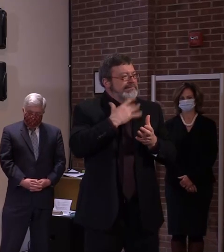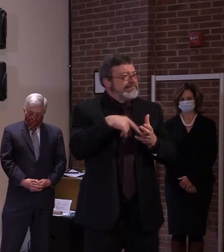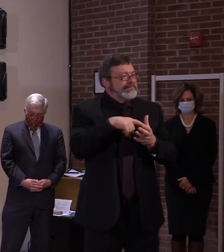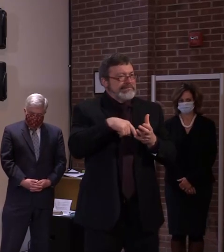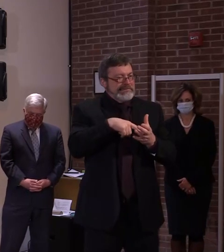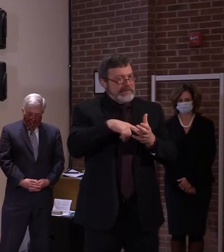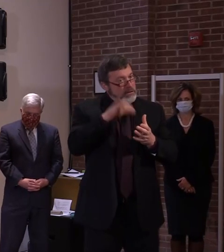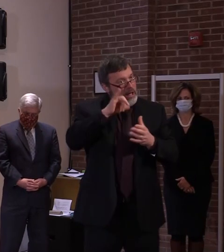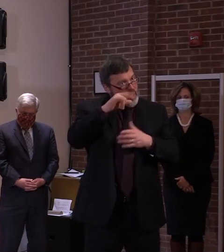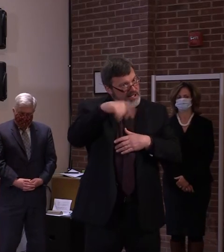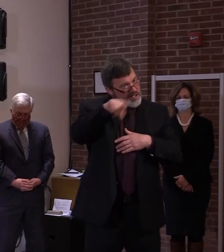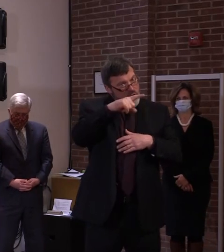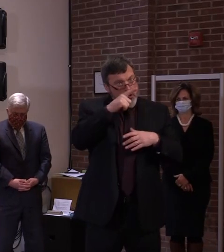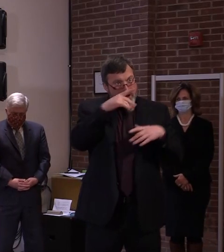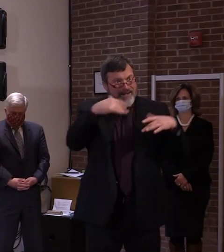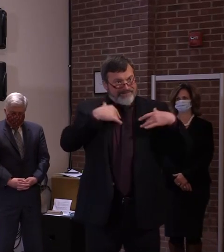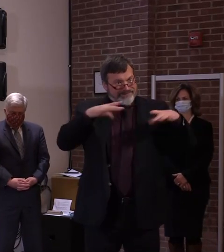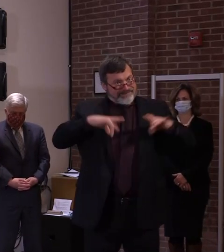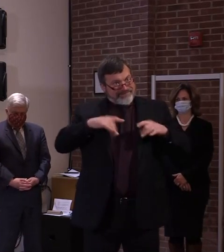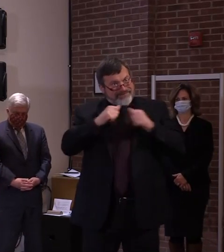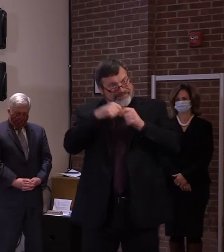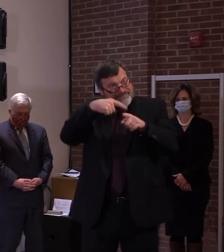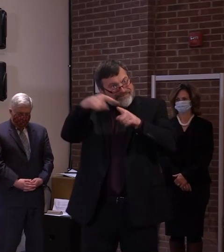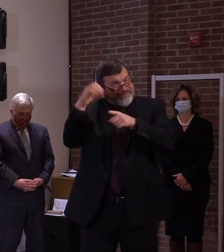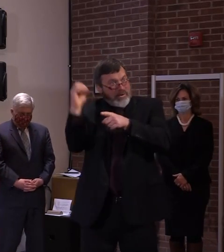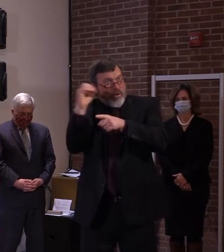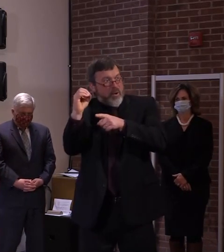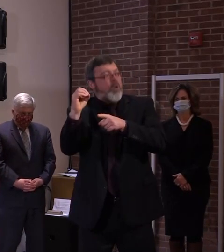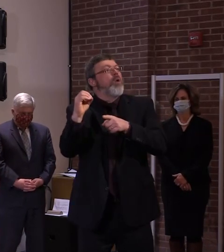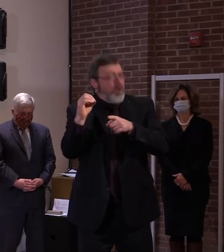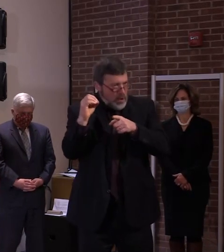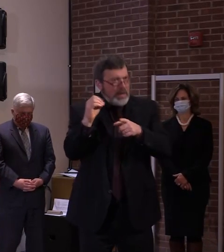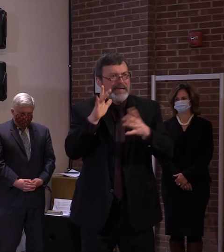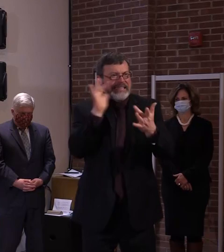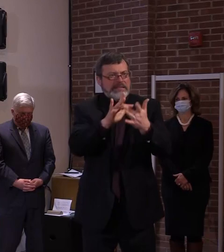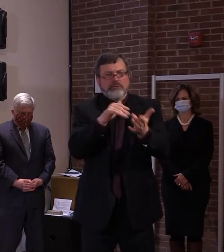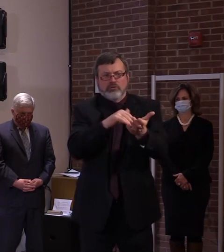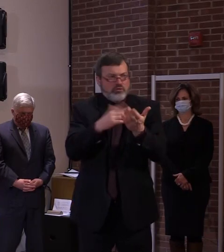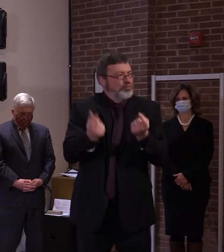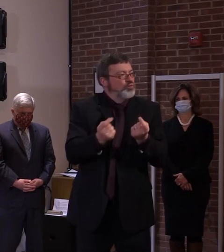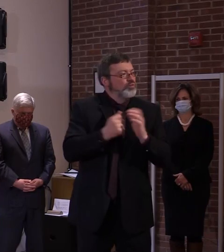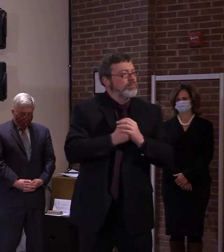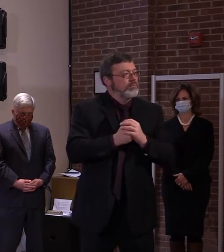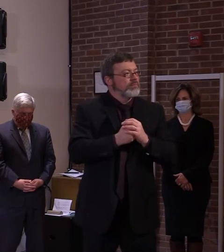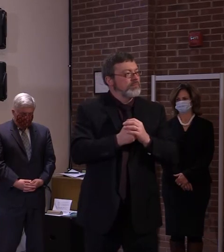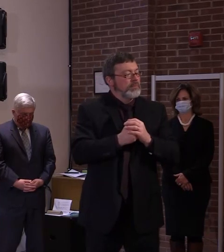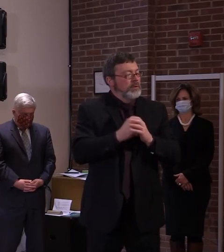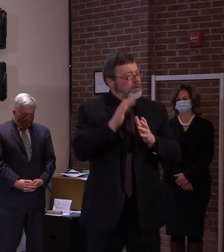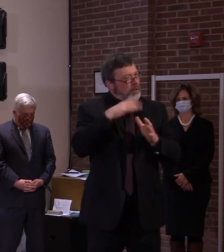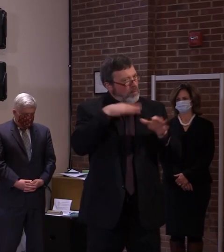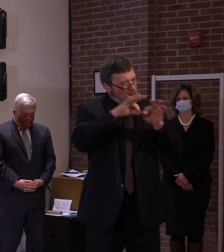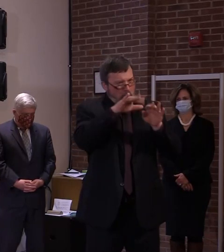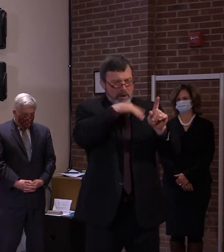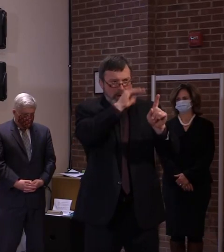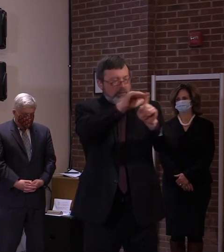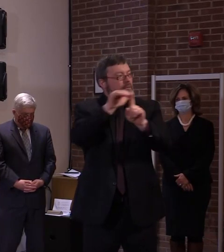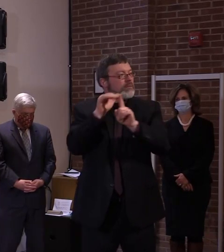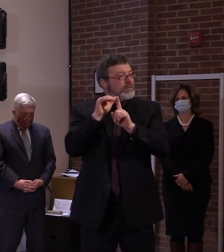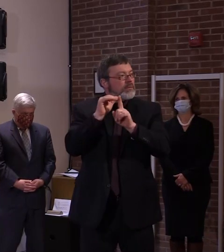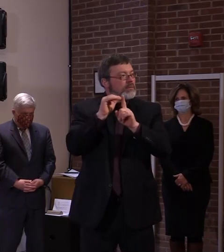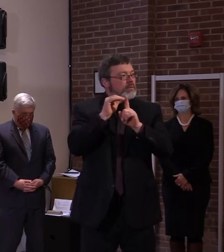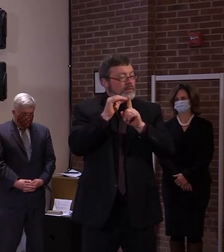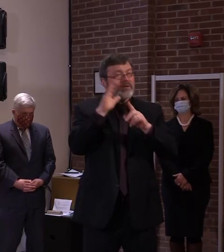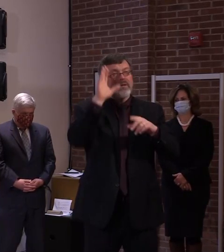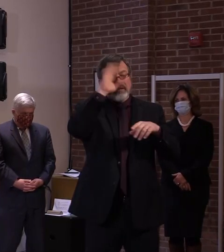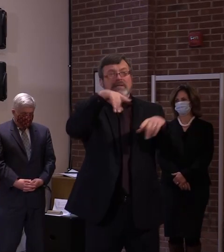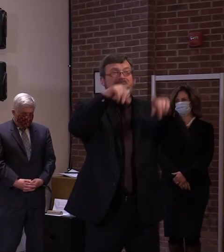residing in communities with high prevalence of Omicron. Keep in mind, we are still seeing a lot of Delta, and the antibodies